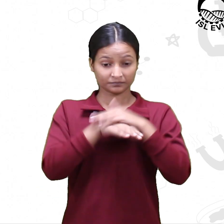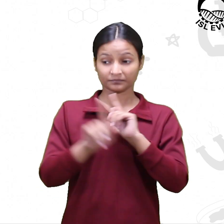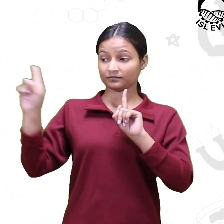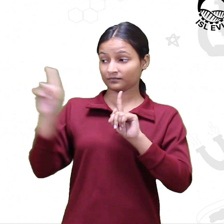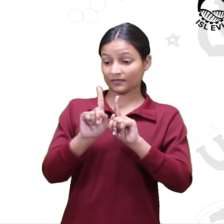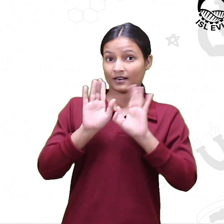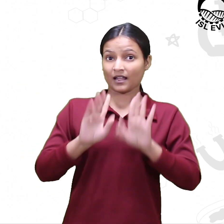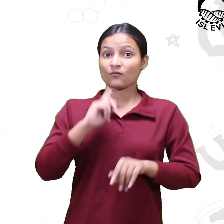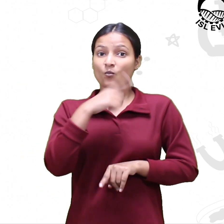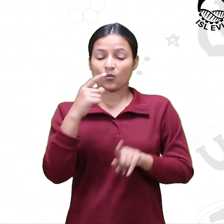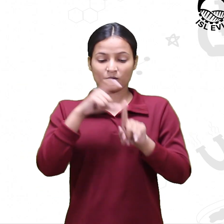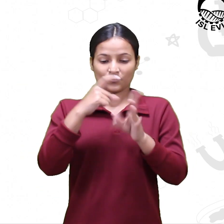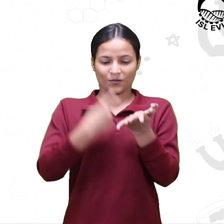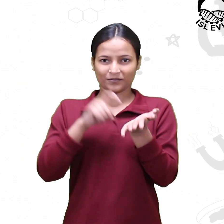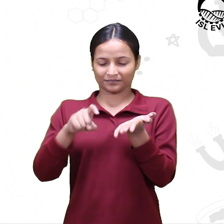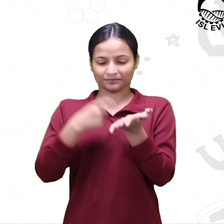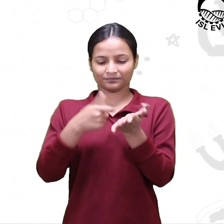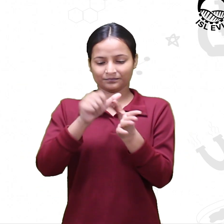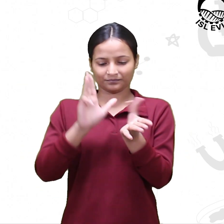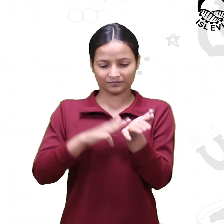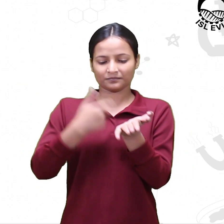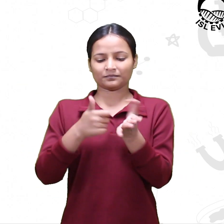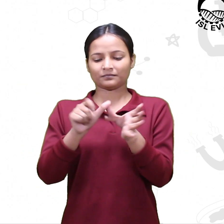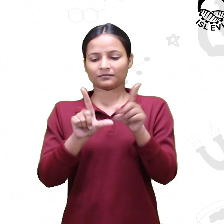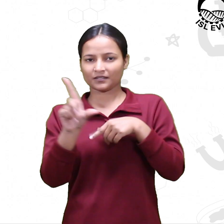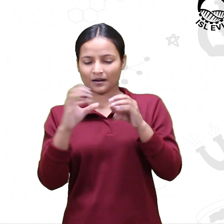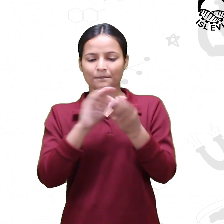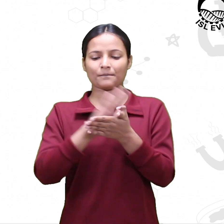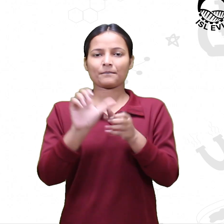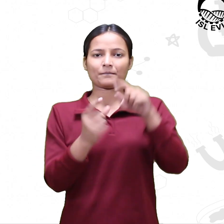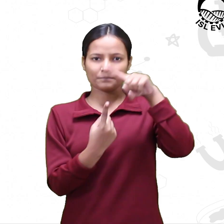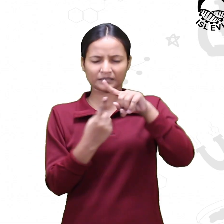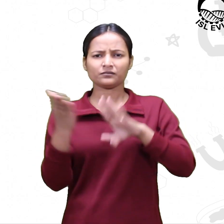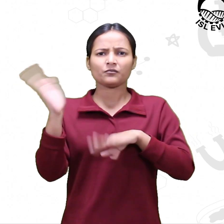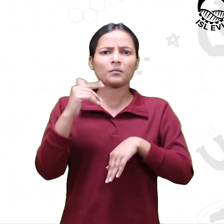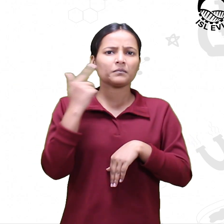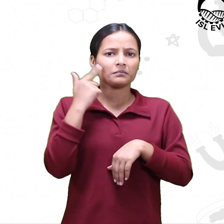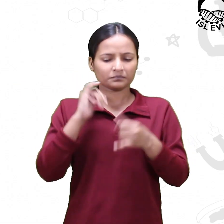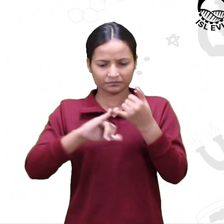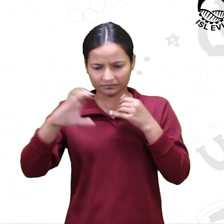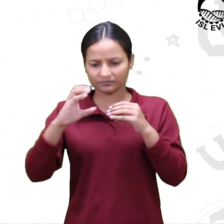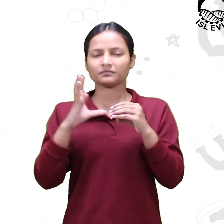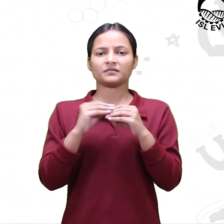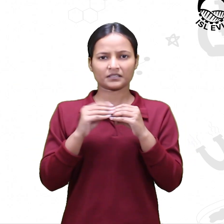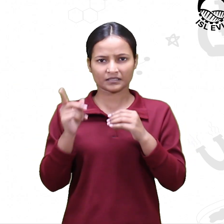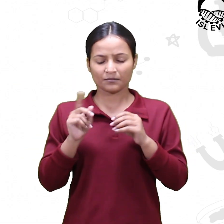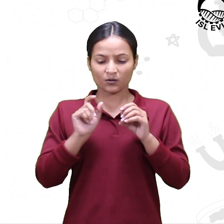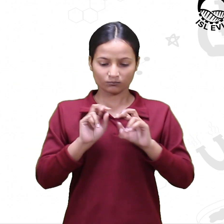segment, they talk with Dr. Ramray Bhatt, a cancer scientist from the Indian Institute of